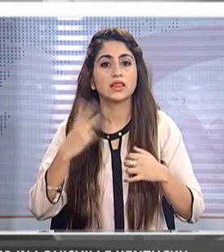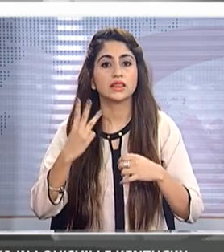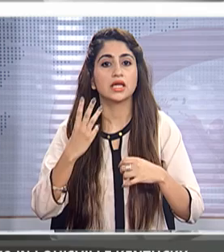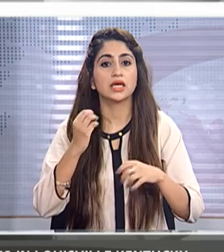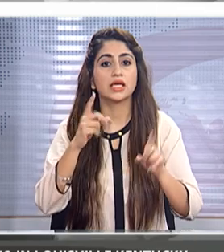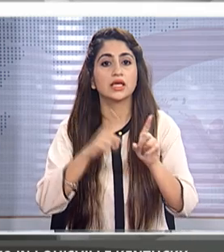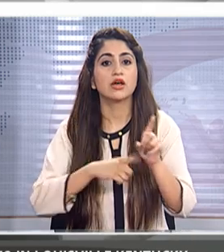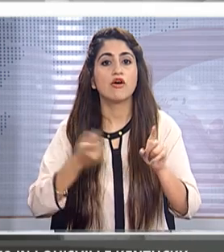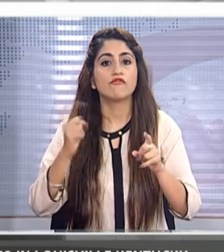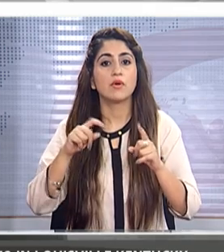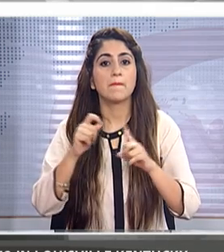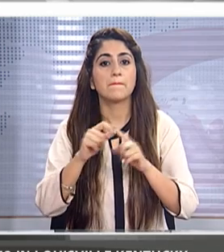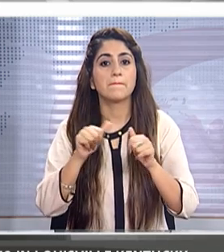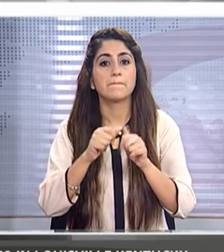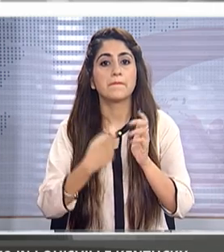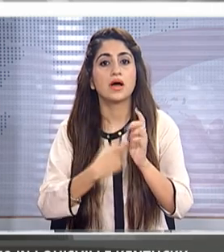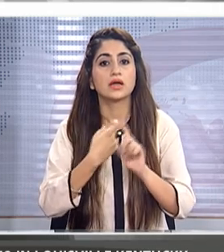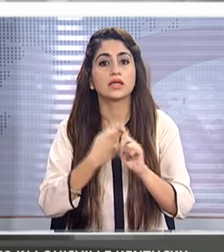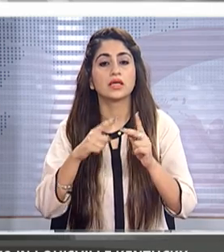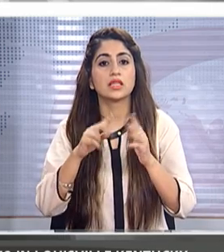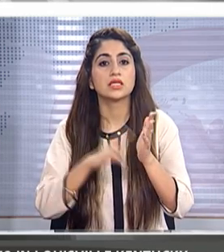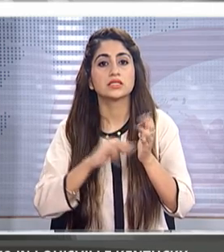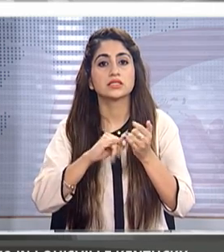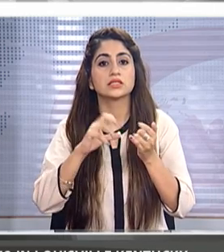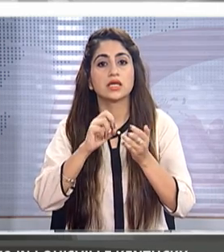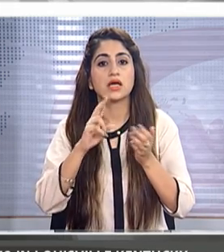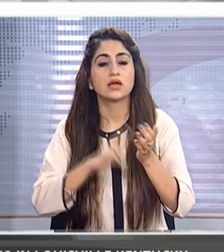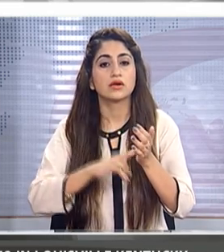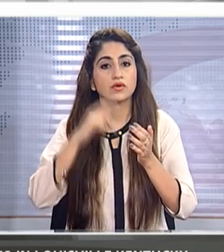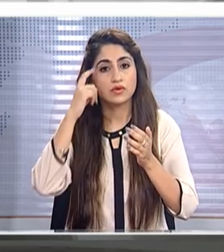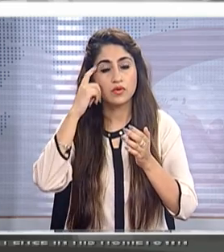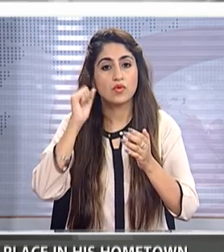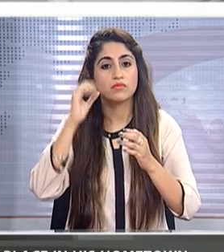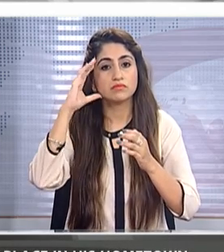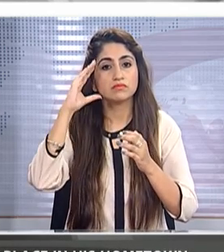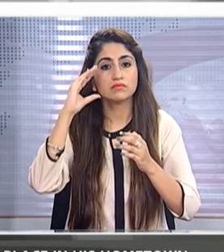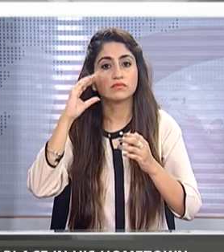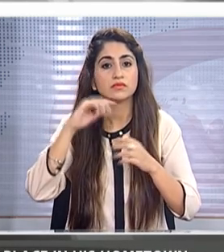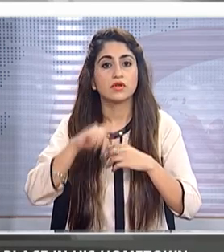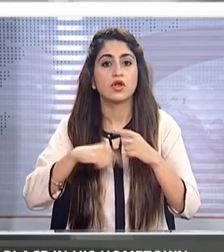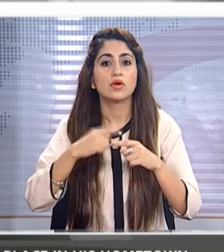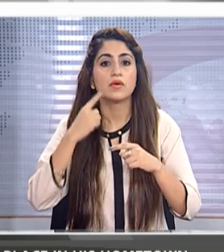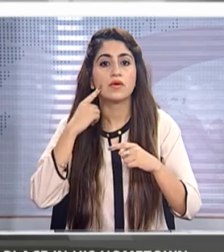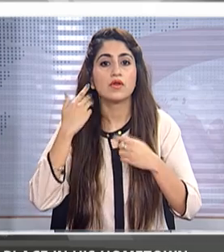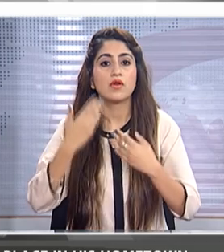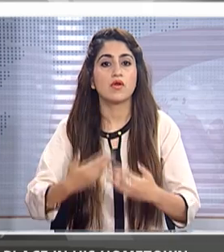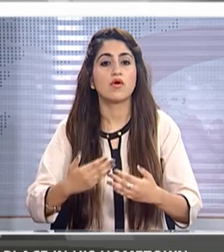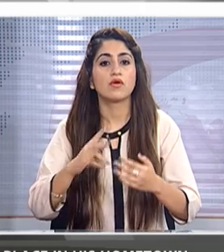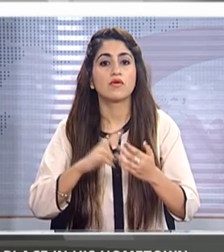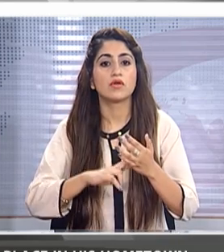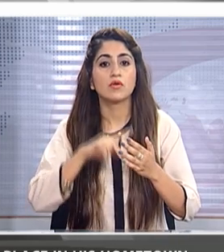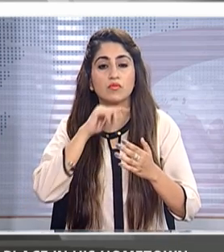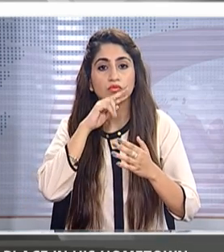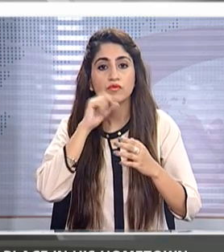three decades from Parkinson's disease, a progressive neurological condition that slowly robbed him of both